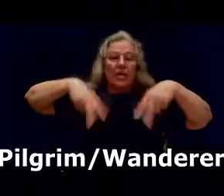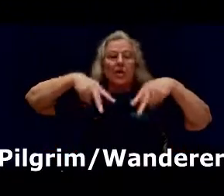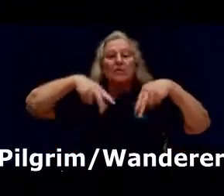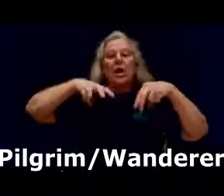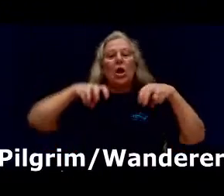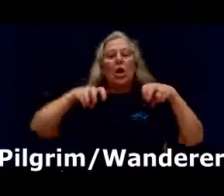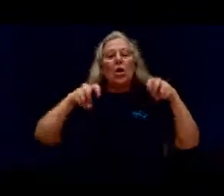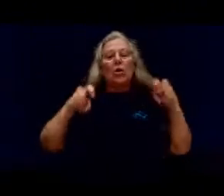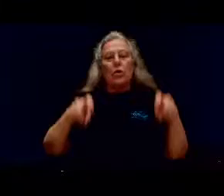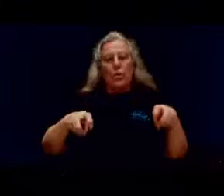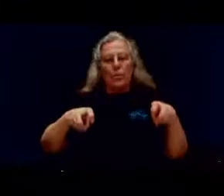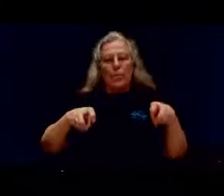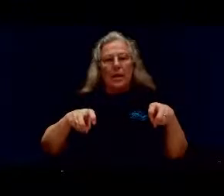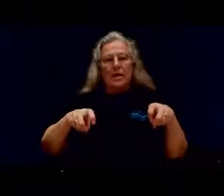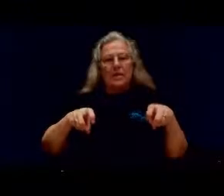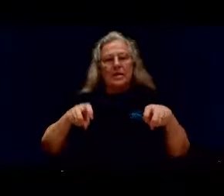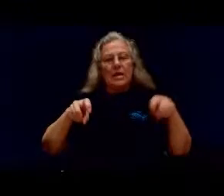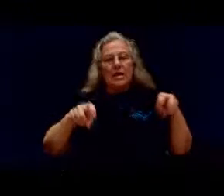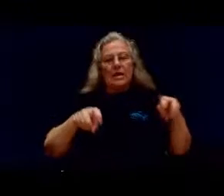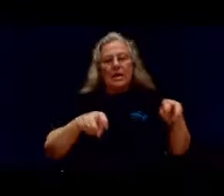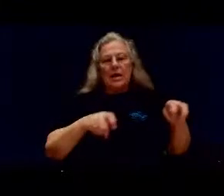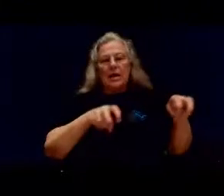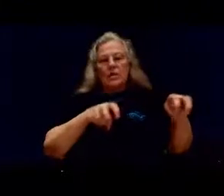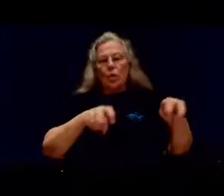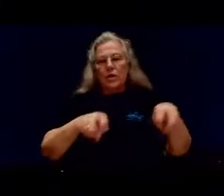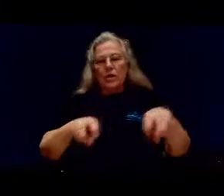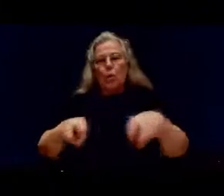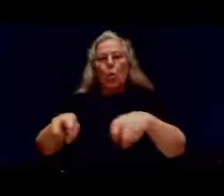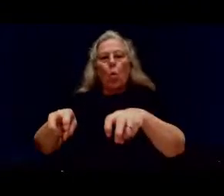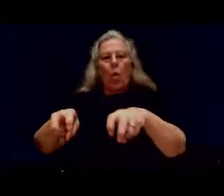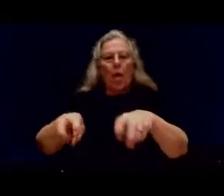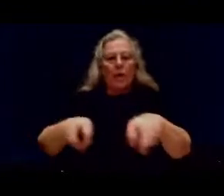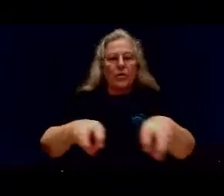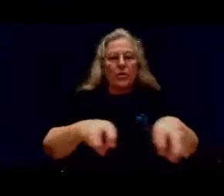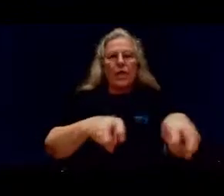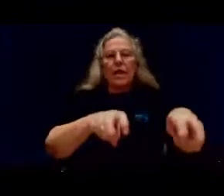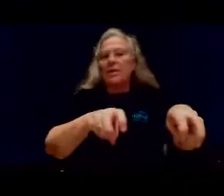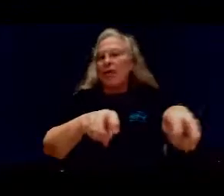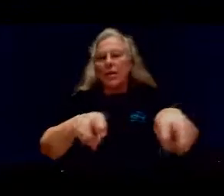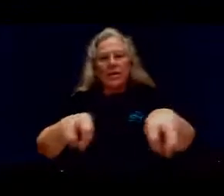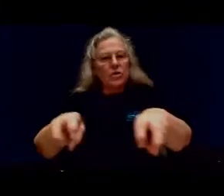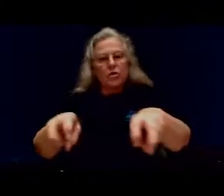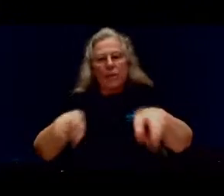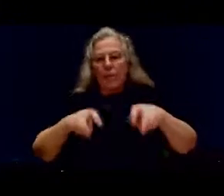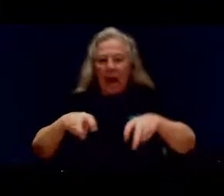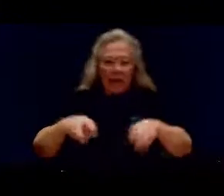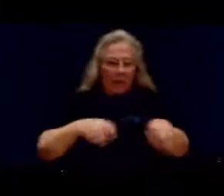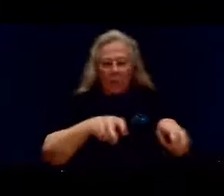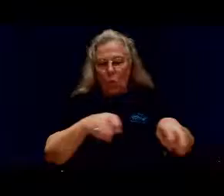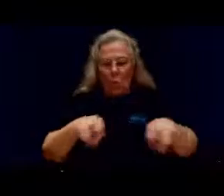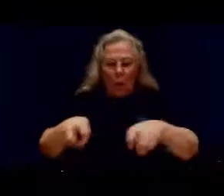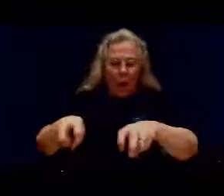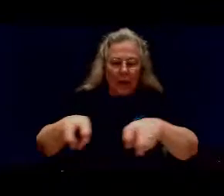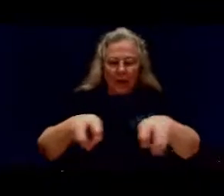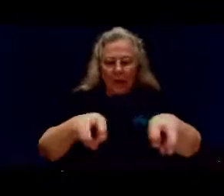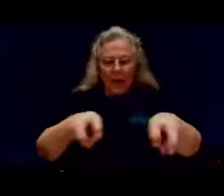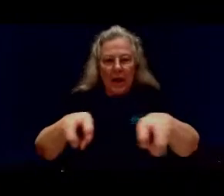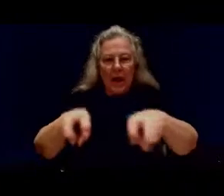videos, bend his knees. He's going to wander, not in a straight path, but wander.